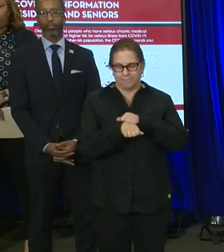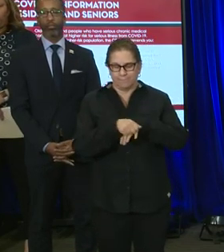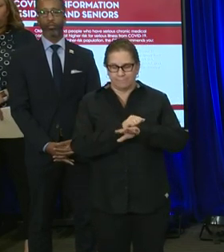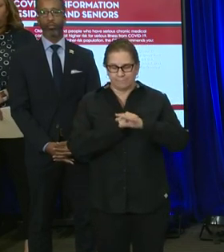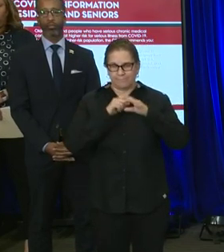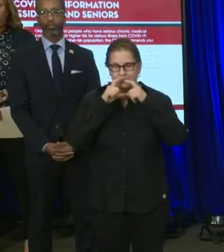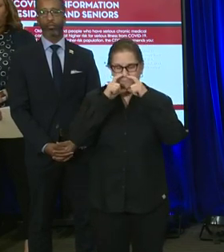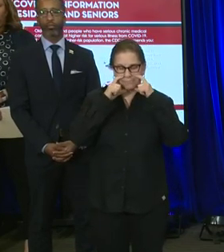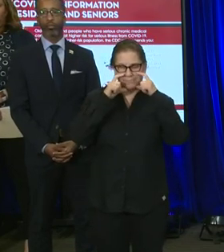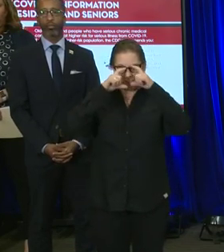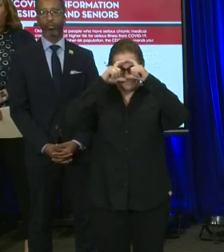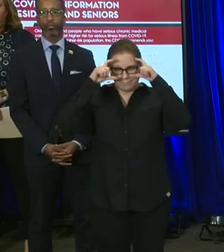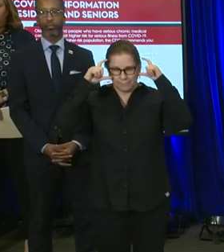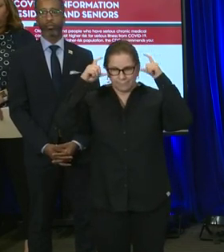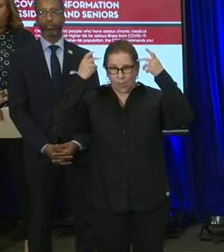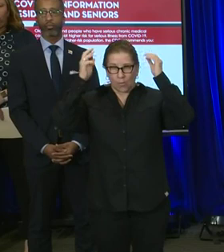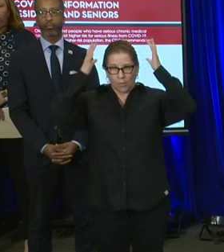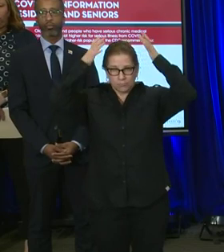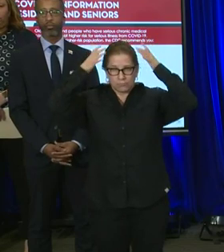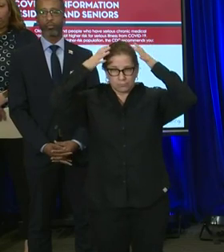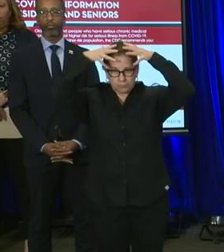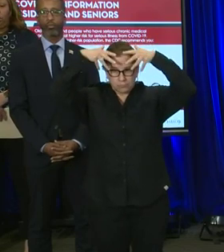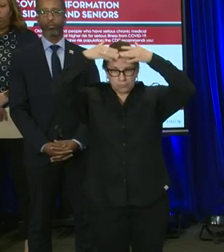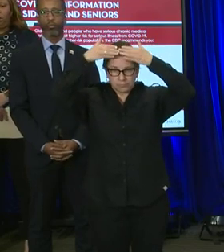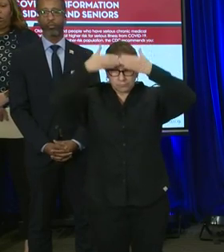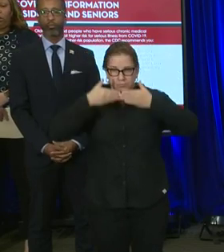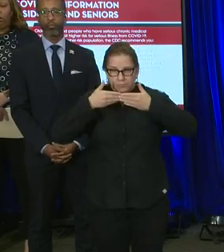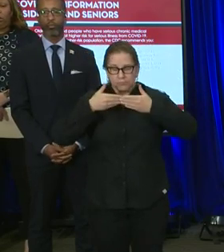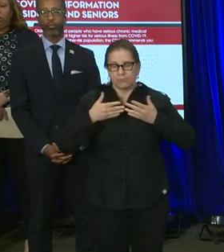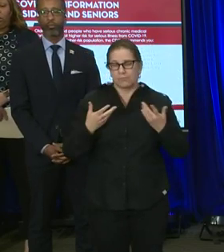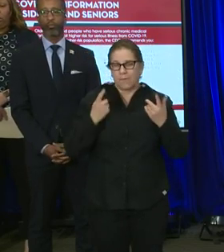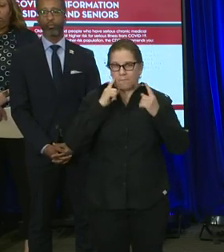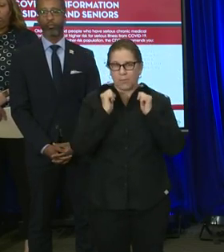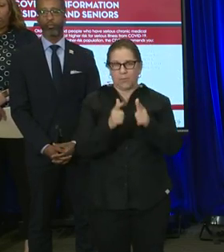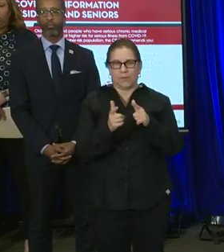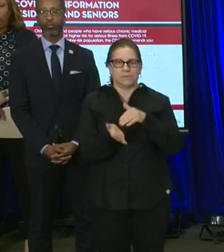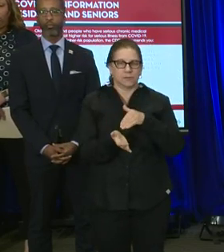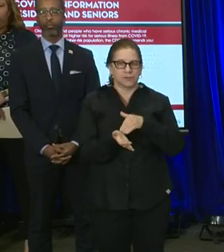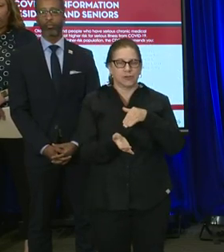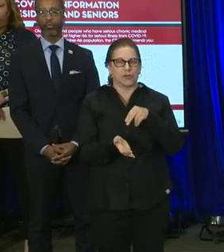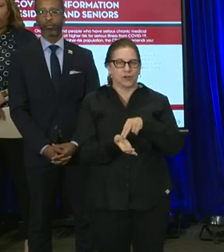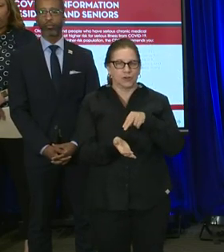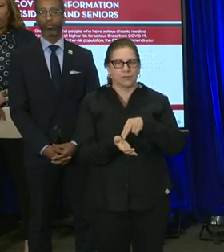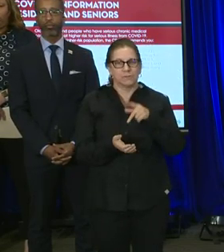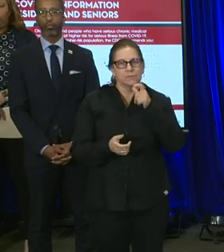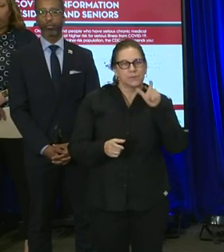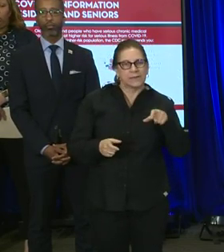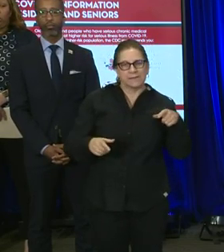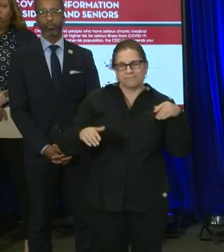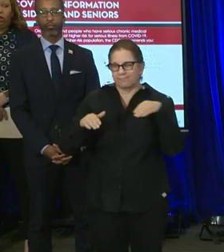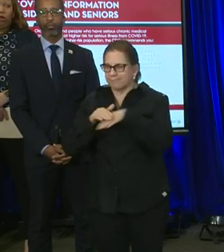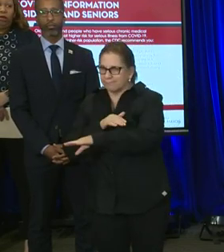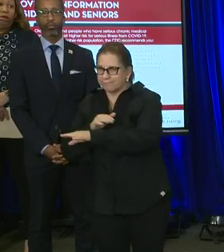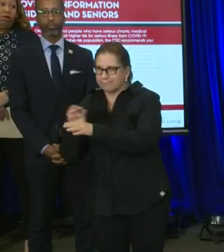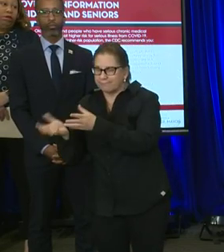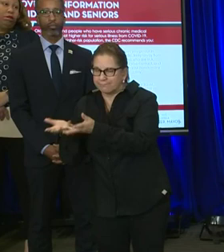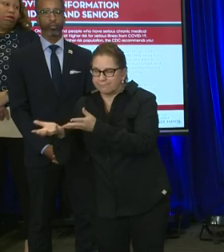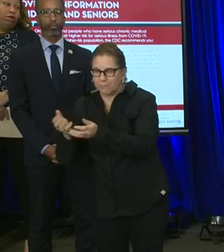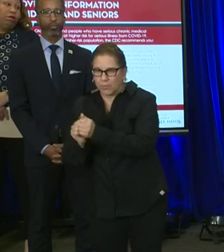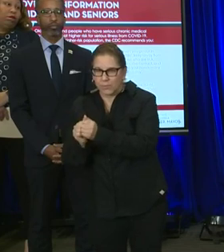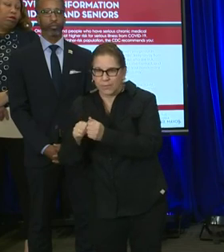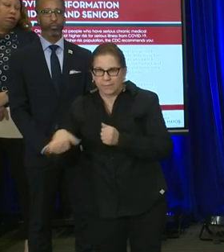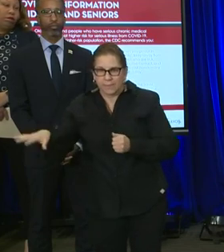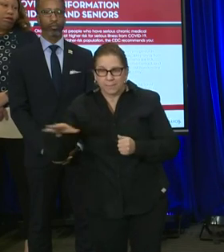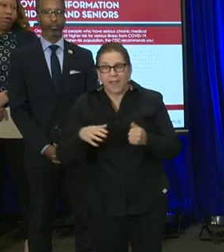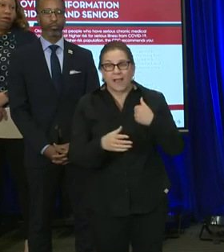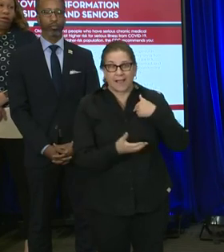to healthcare providers most in need of this equipment. We have received an initial allocation and distributed the